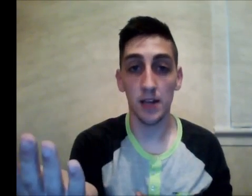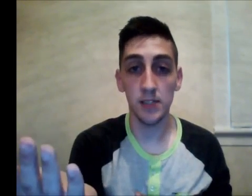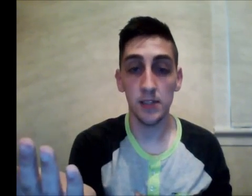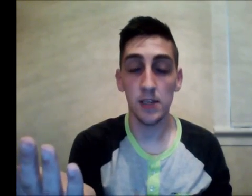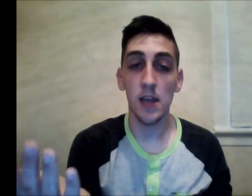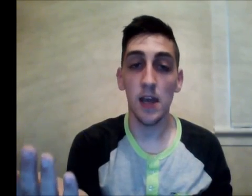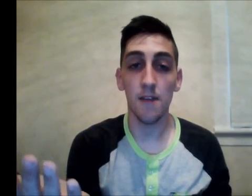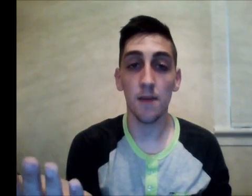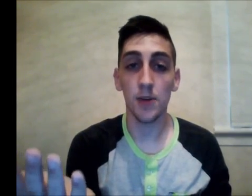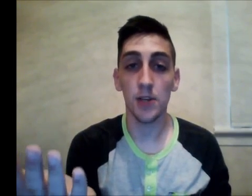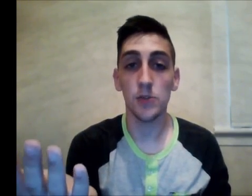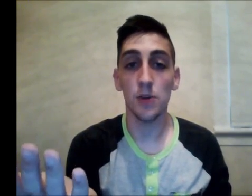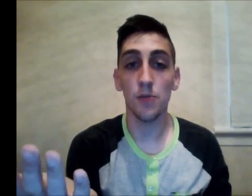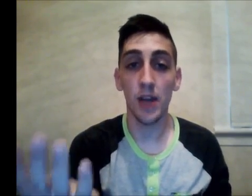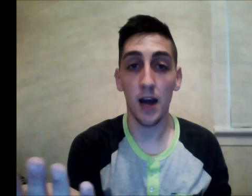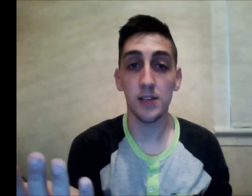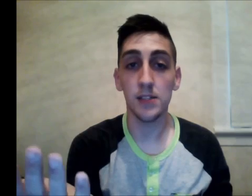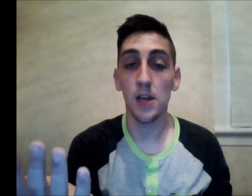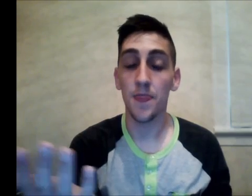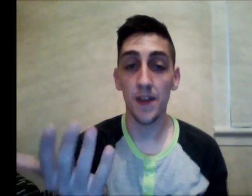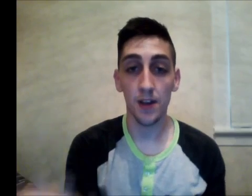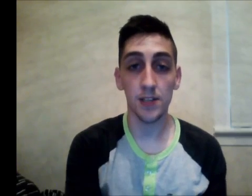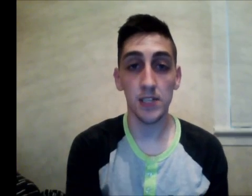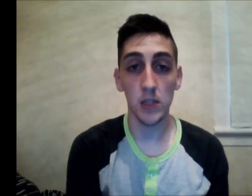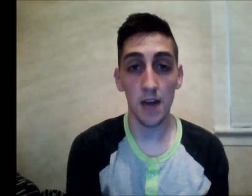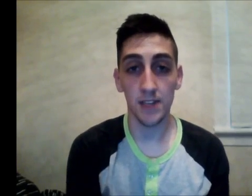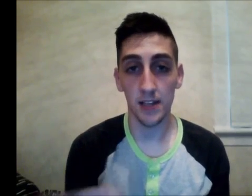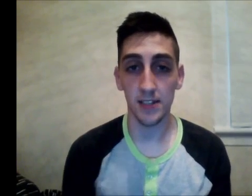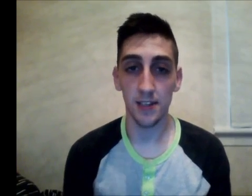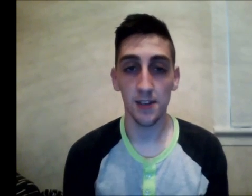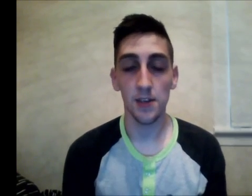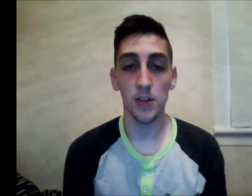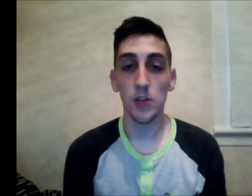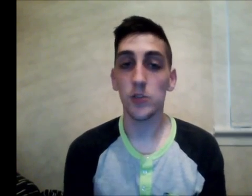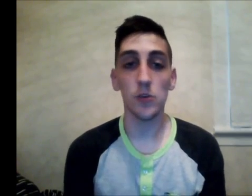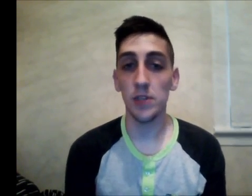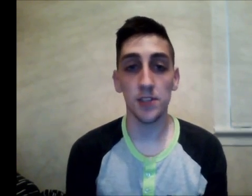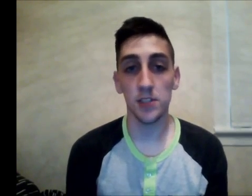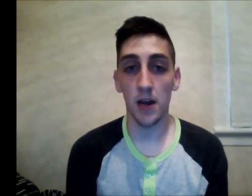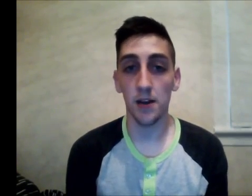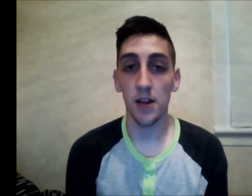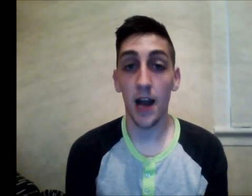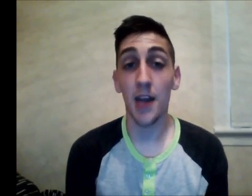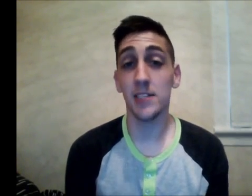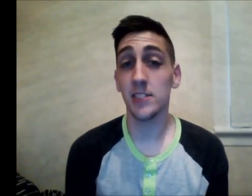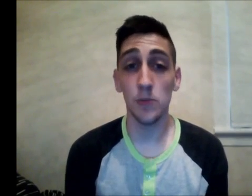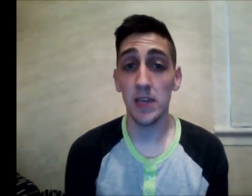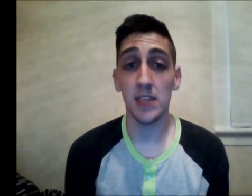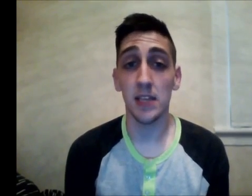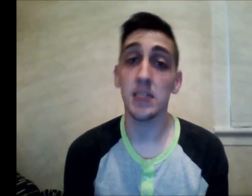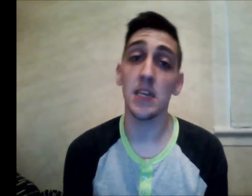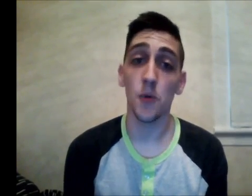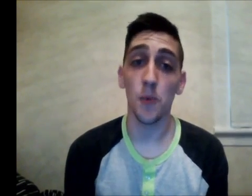right-handed. If I'm going to do it right-handed, they're going to see it left-handed. So it really doesn't matter, and it still makes sense either way.